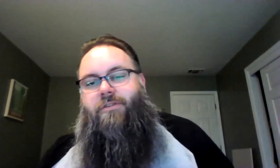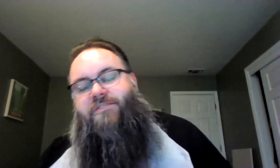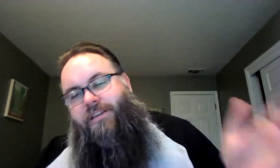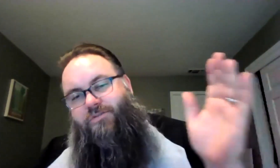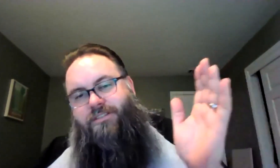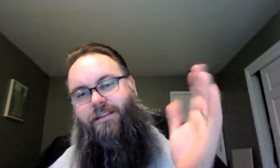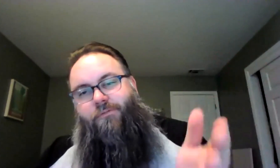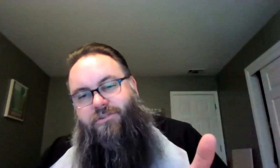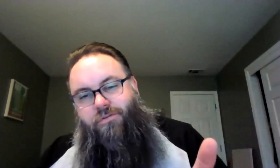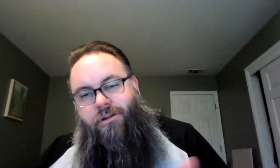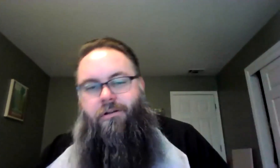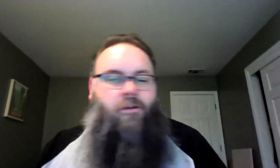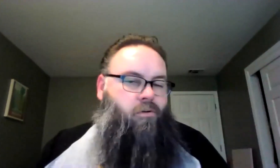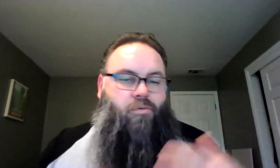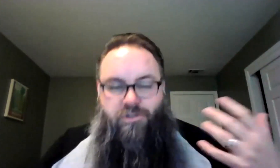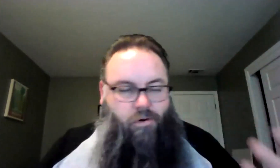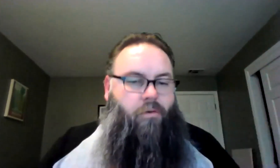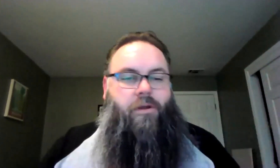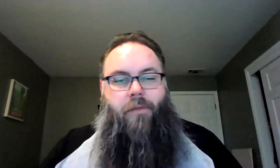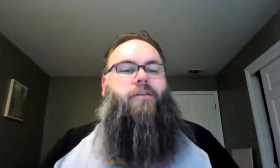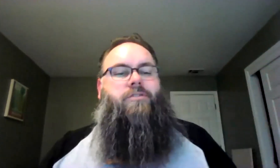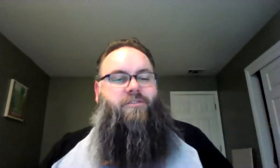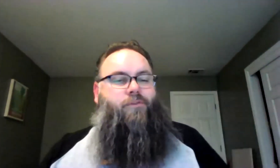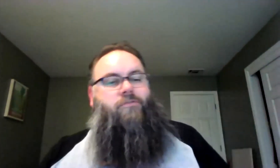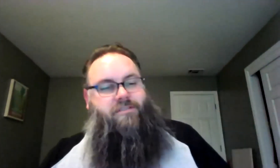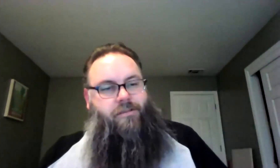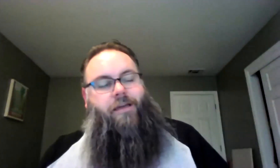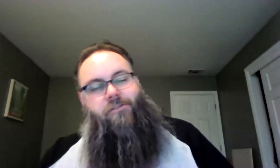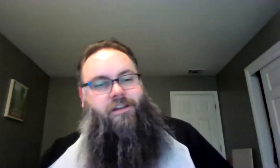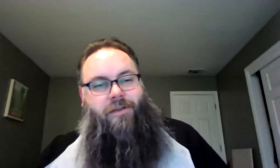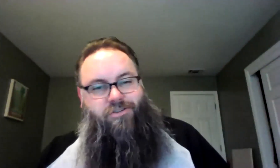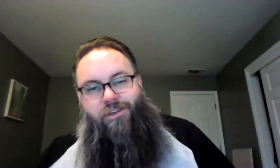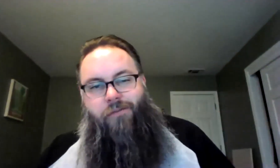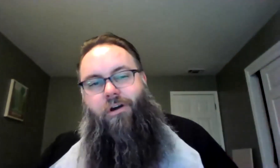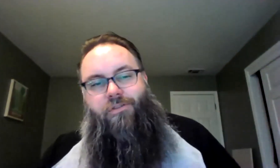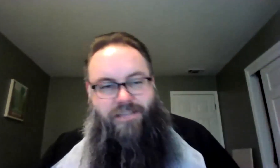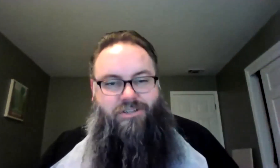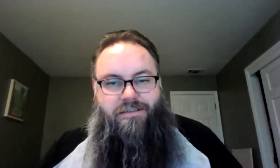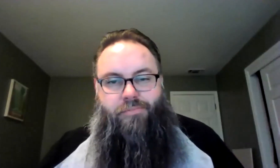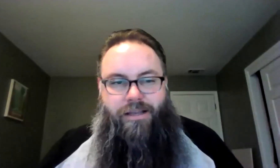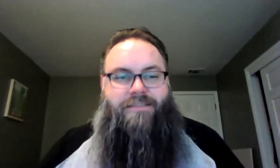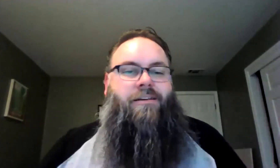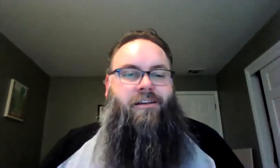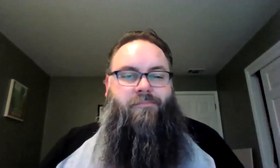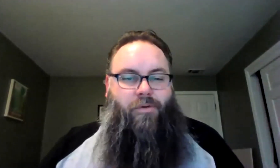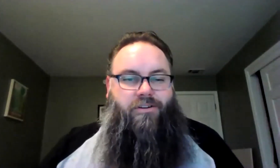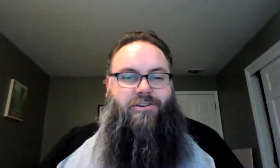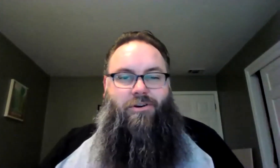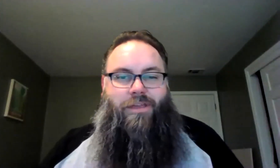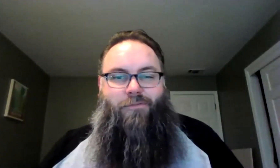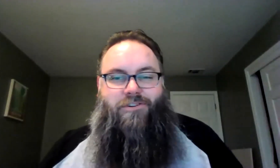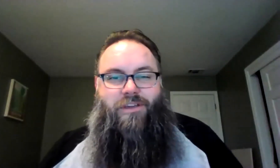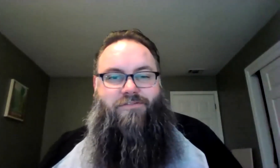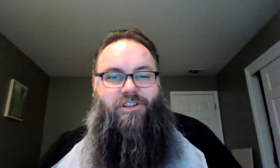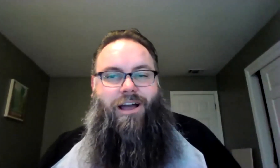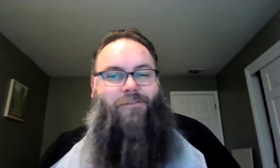fiscal year. So as we get towards the end of the fiscal year, we'll do our reminders to folks that you need to make sure that you have your authorizations in place. But we also